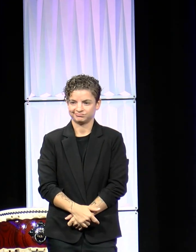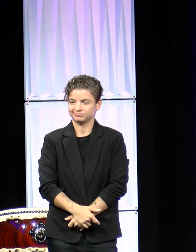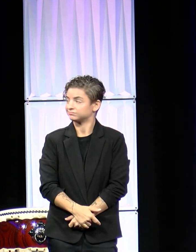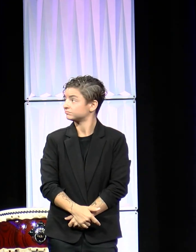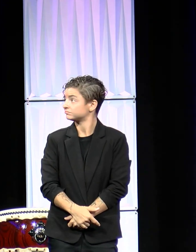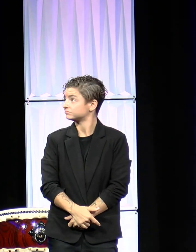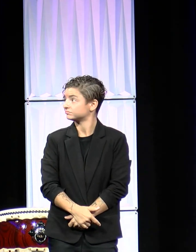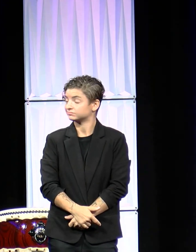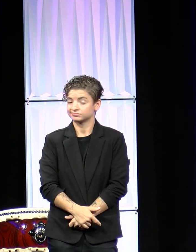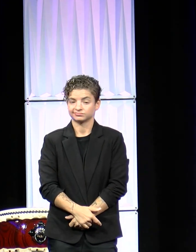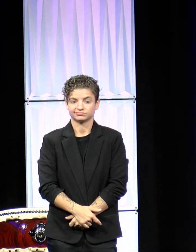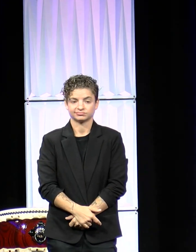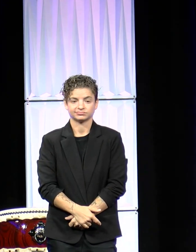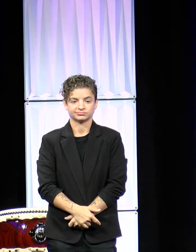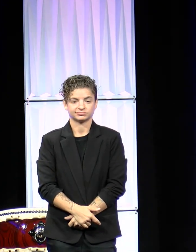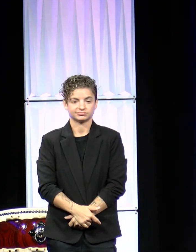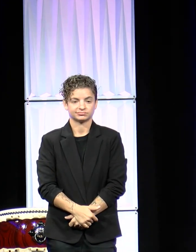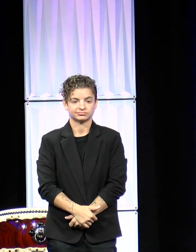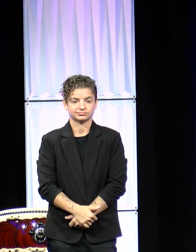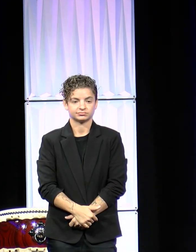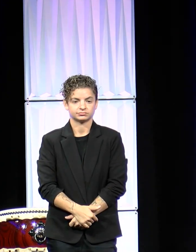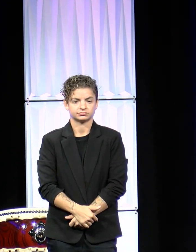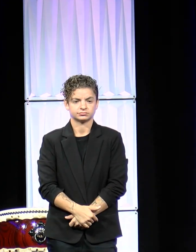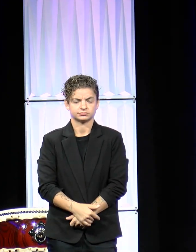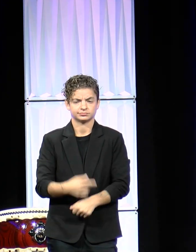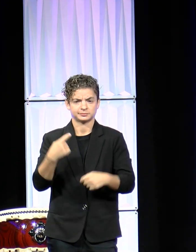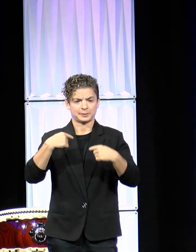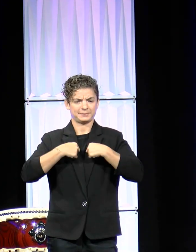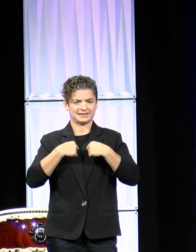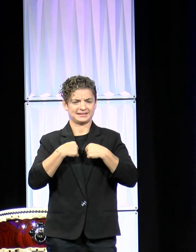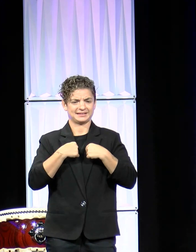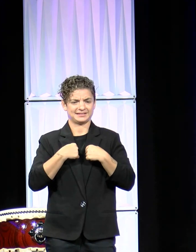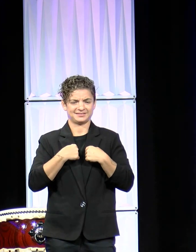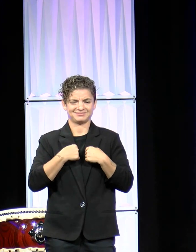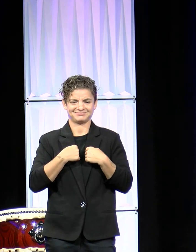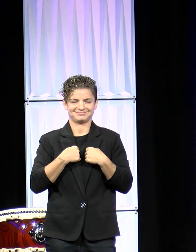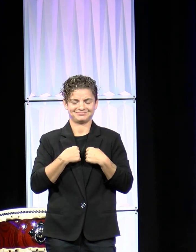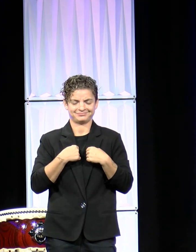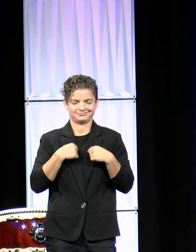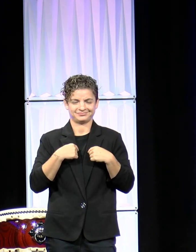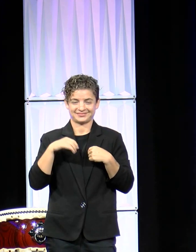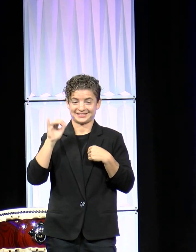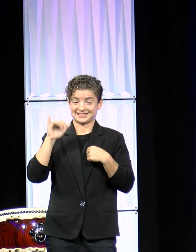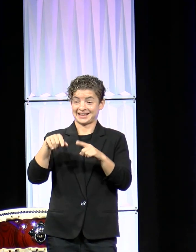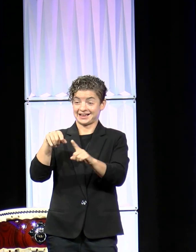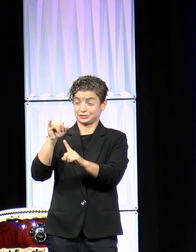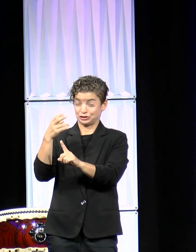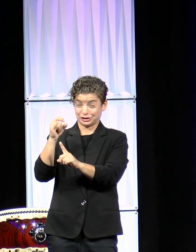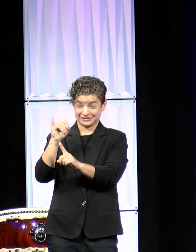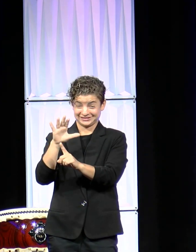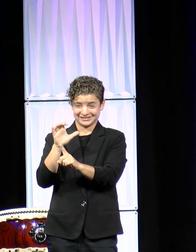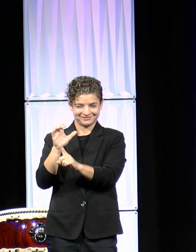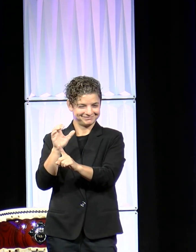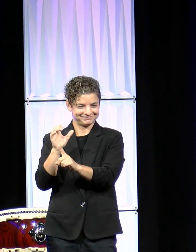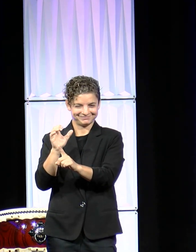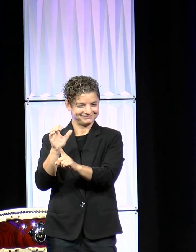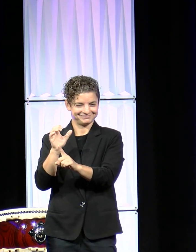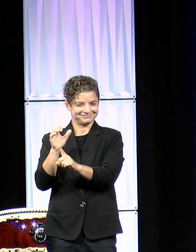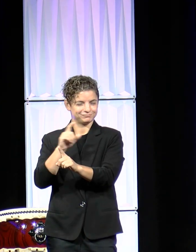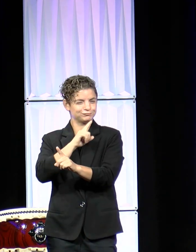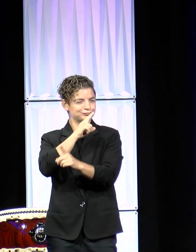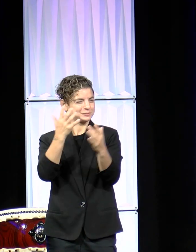So for me, I've been continuing the kind of struggle of what this notion of justice is and what it looks like in our